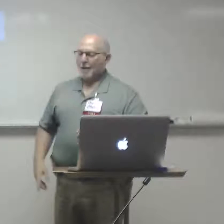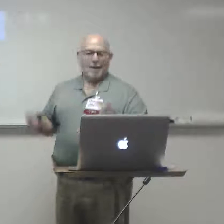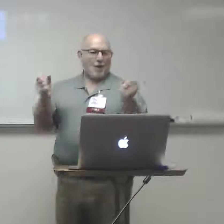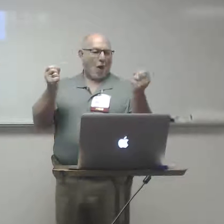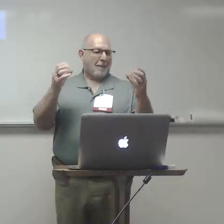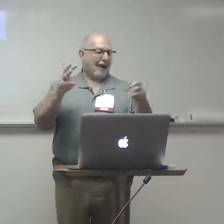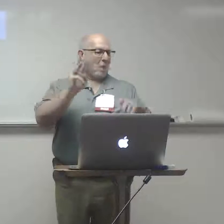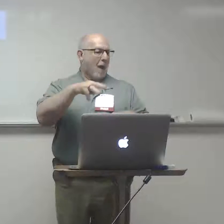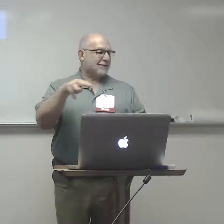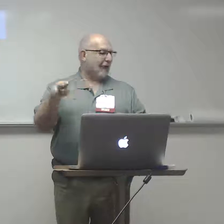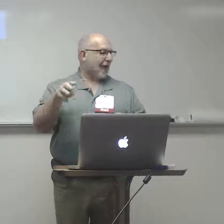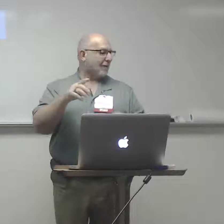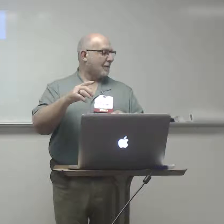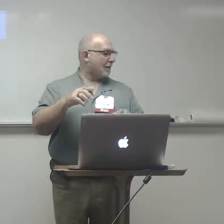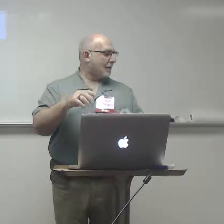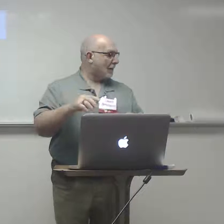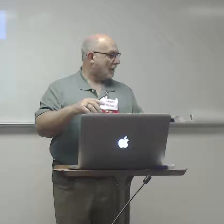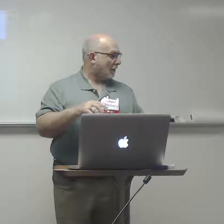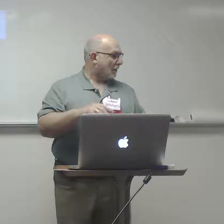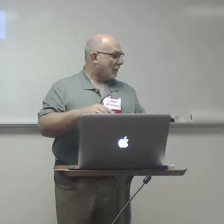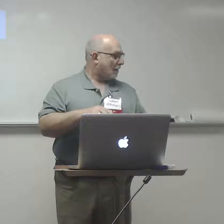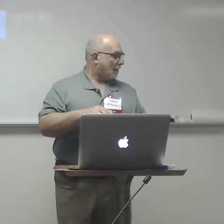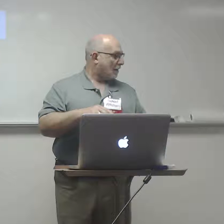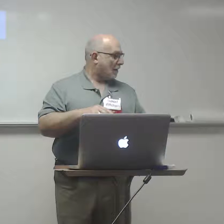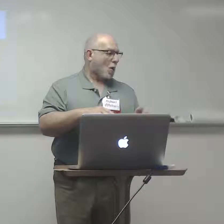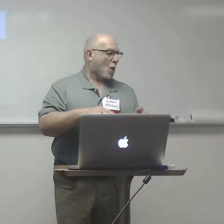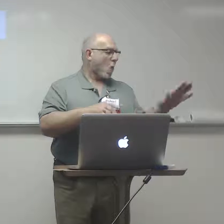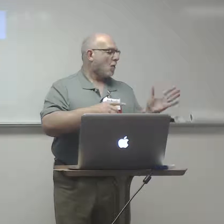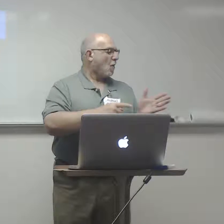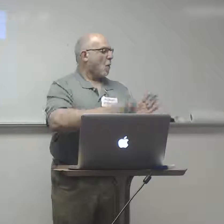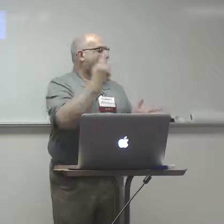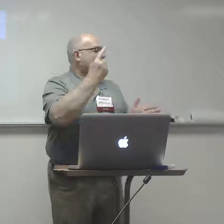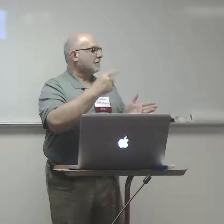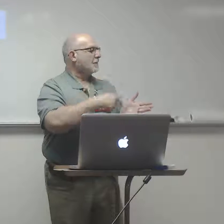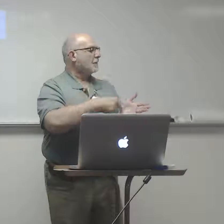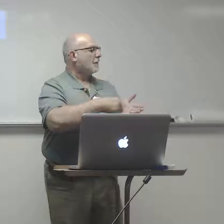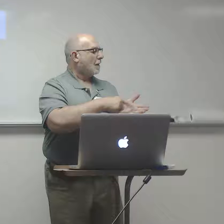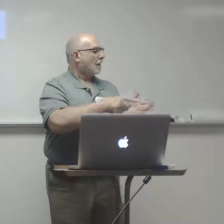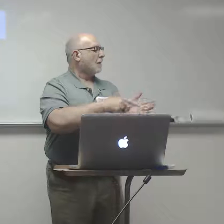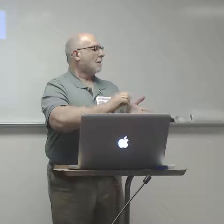There are many websites. No, once,